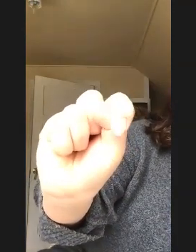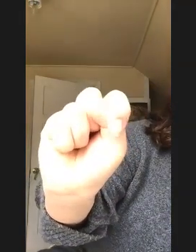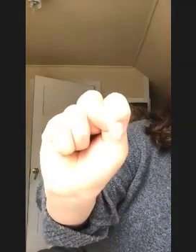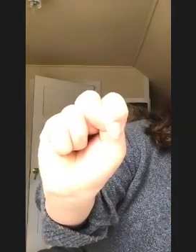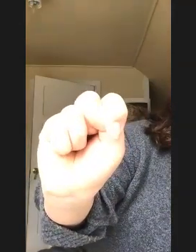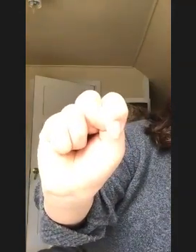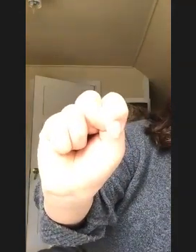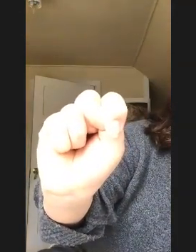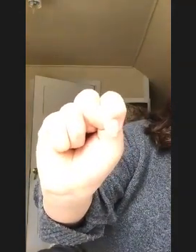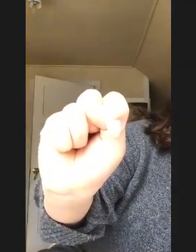T,